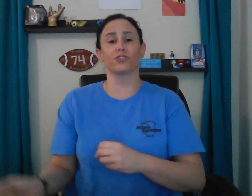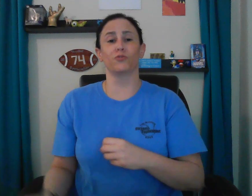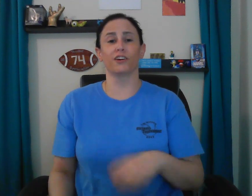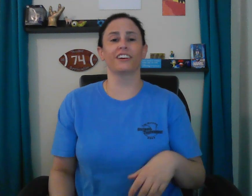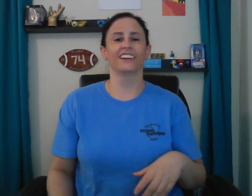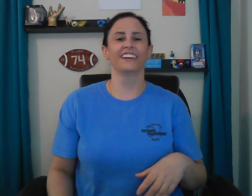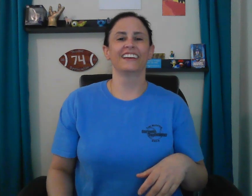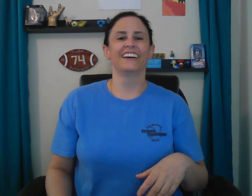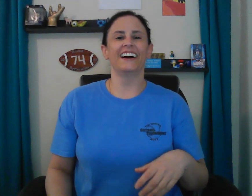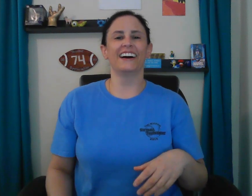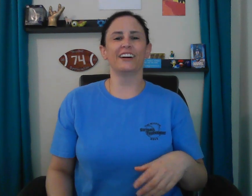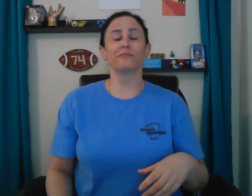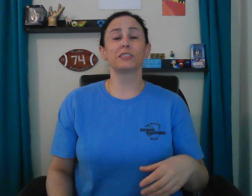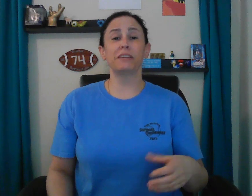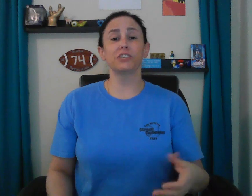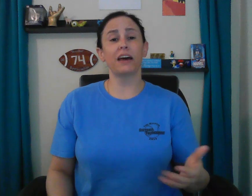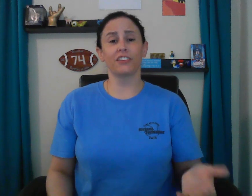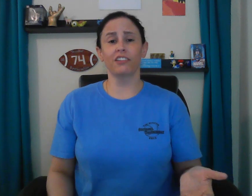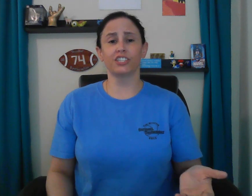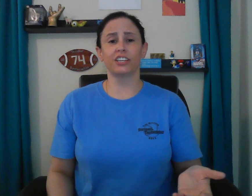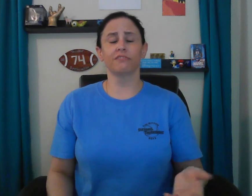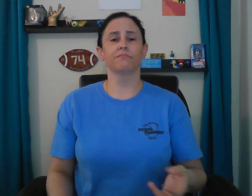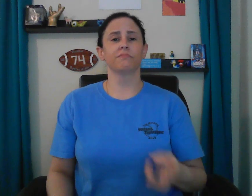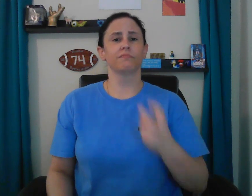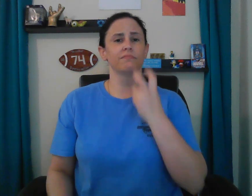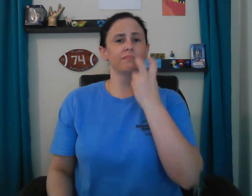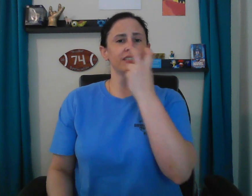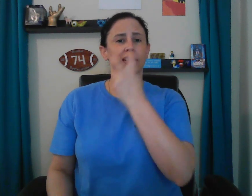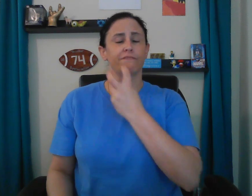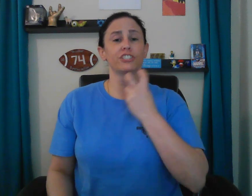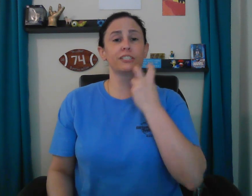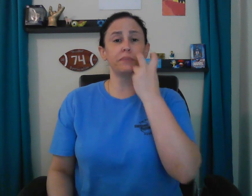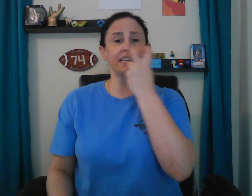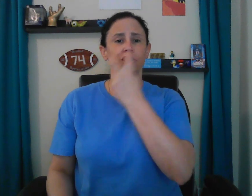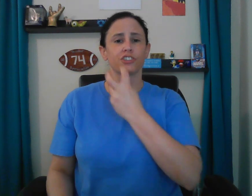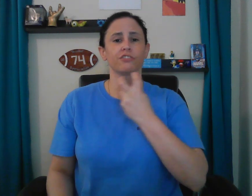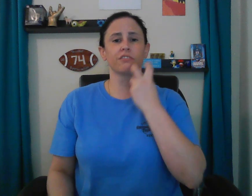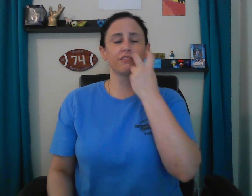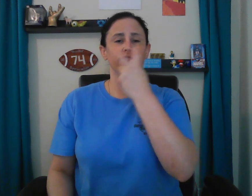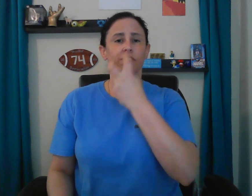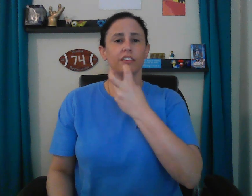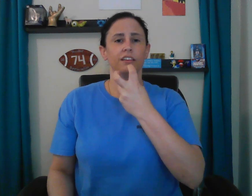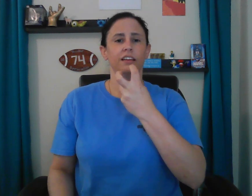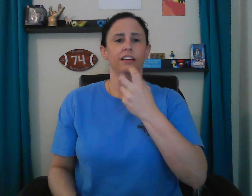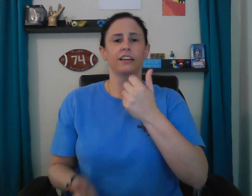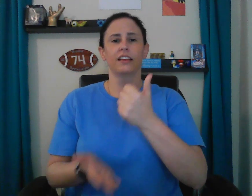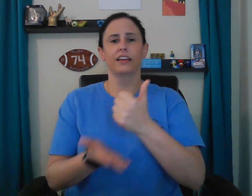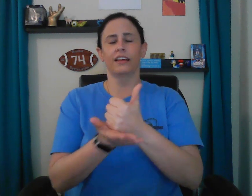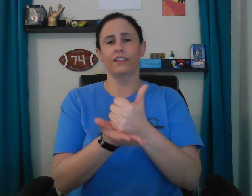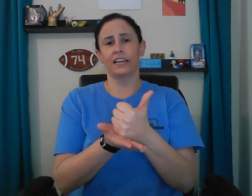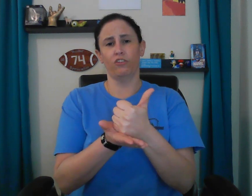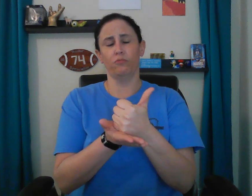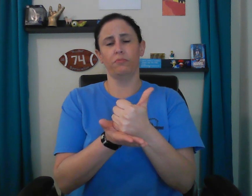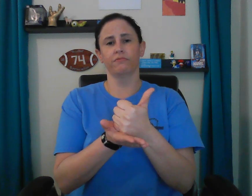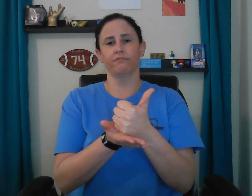work. Speech pathology, sign for speech, and then help for